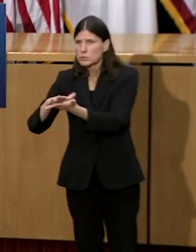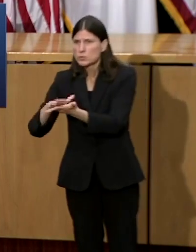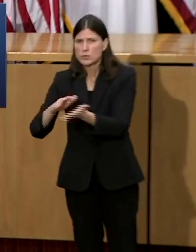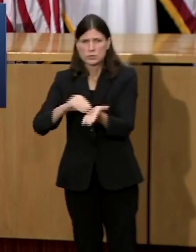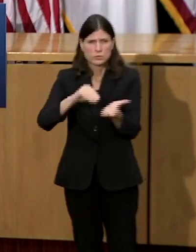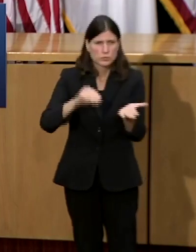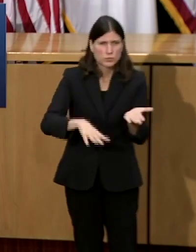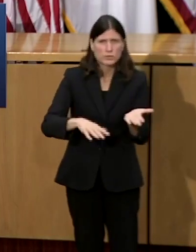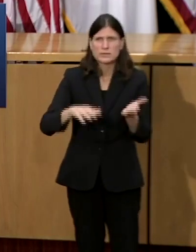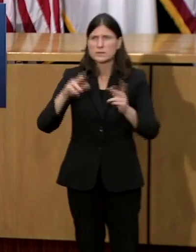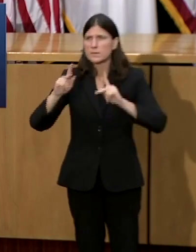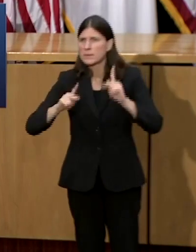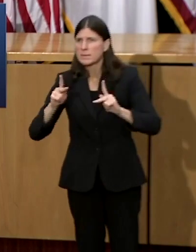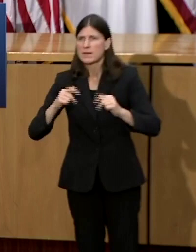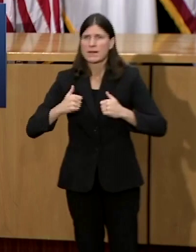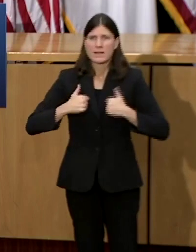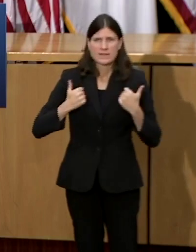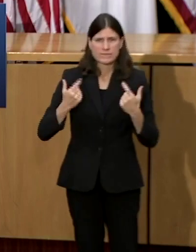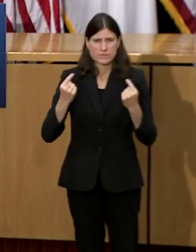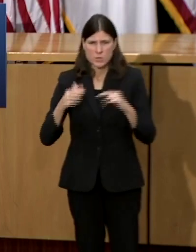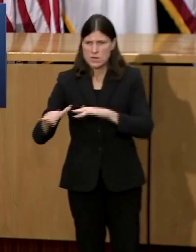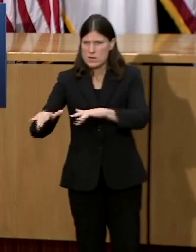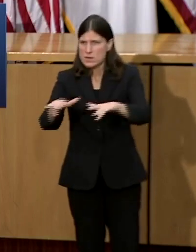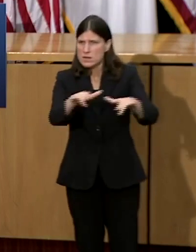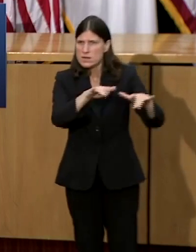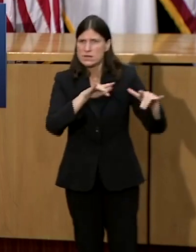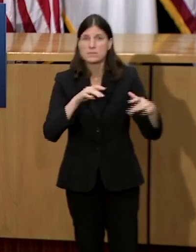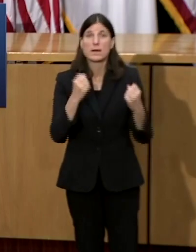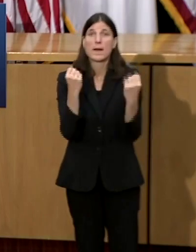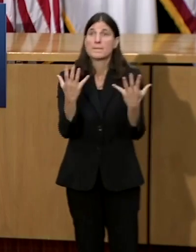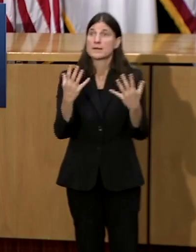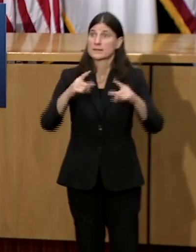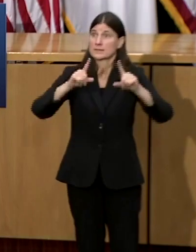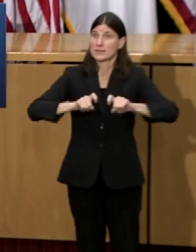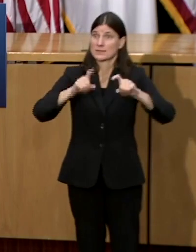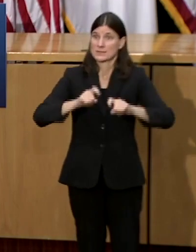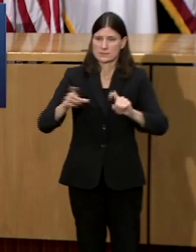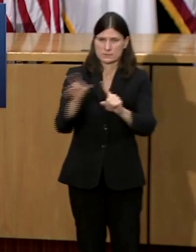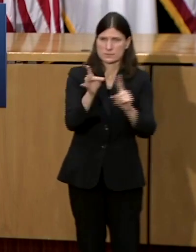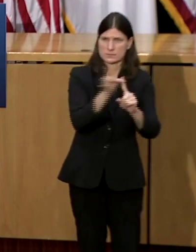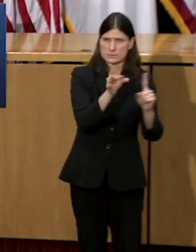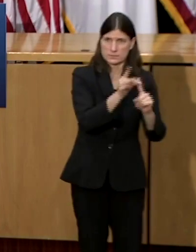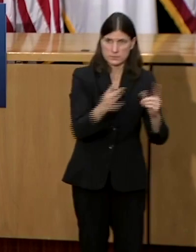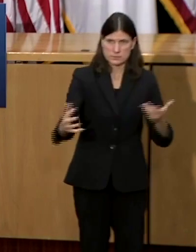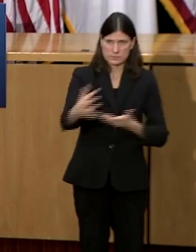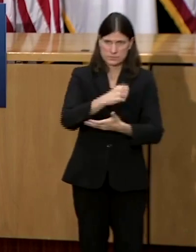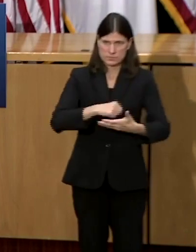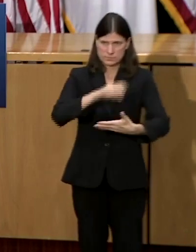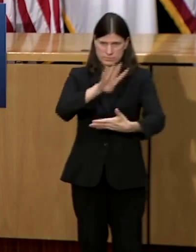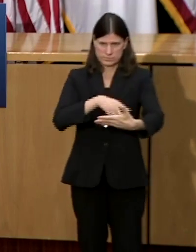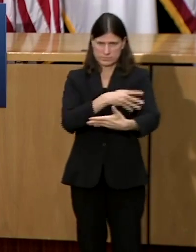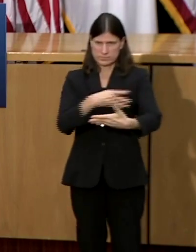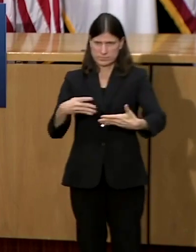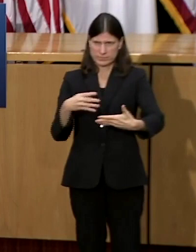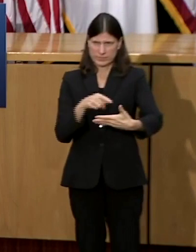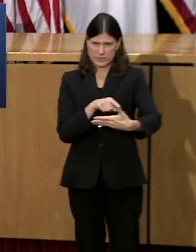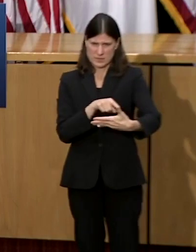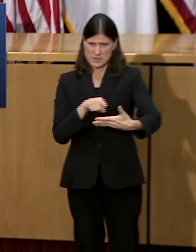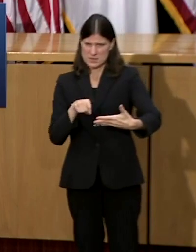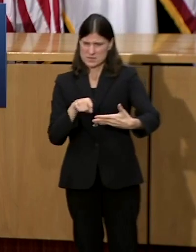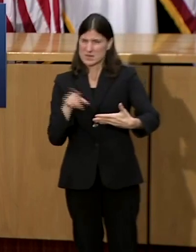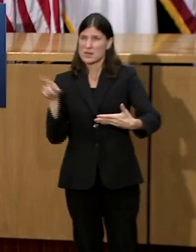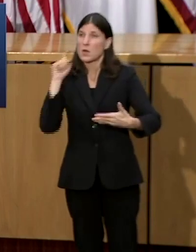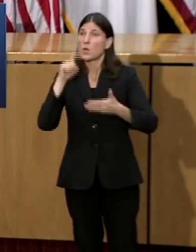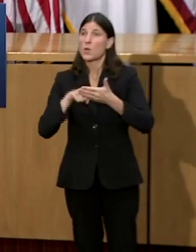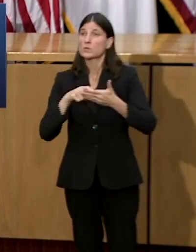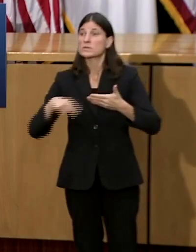schools, even in communities where there are high rates of COVID. Using one metric to determine school reopenings, community by community,